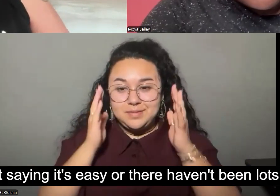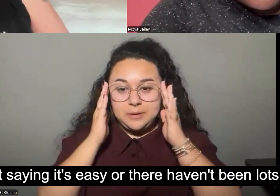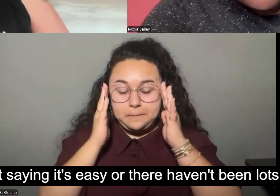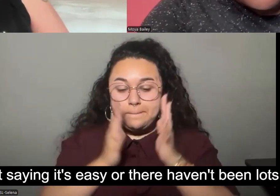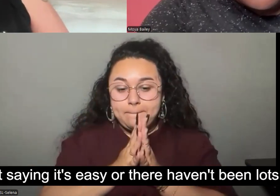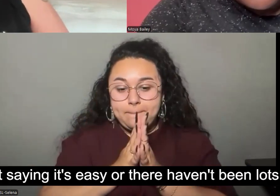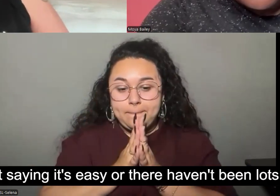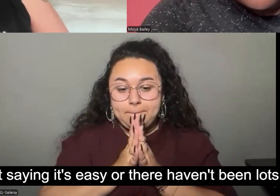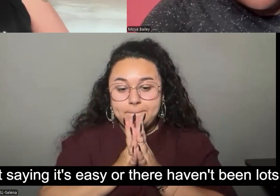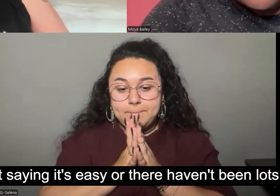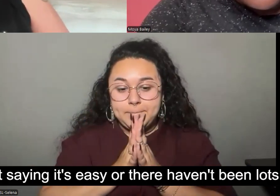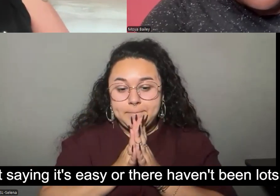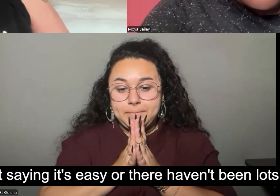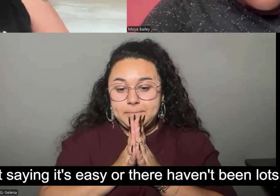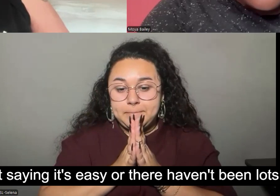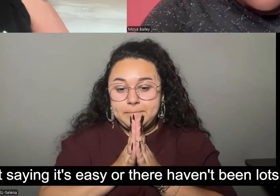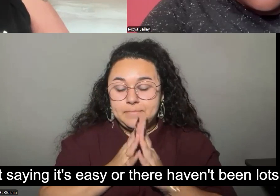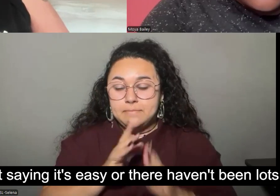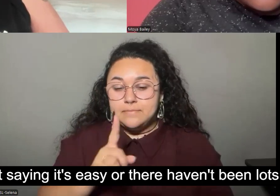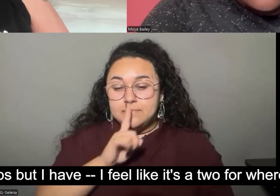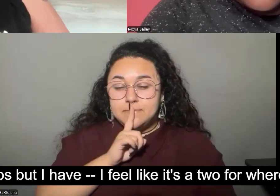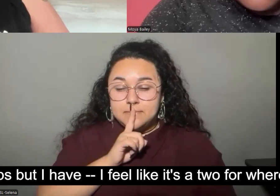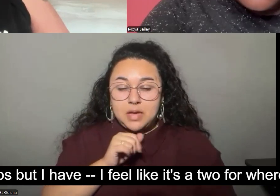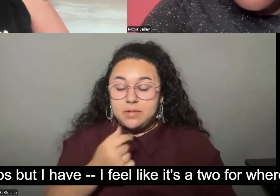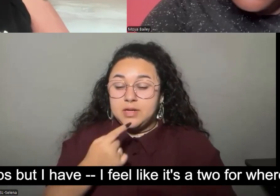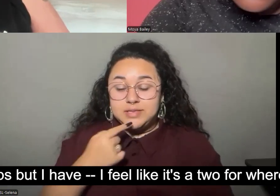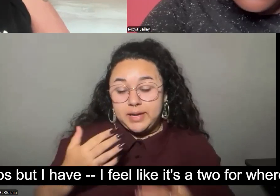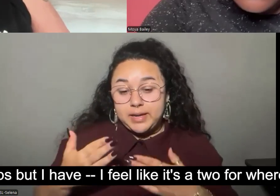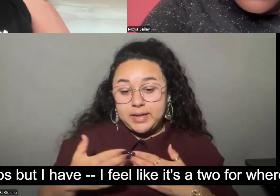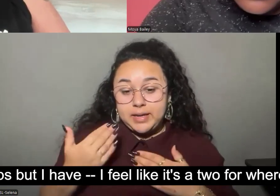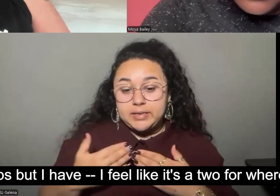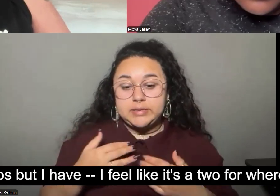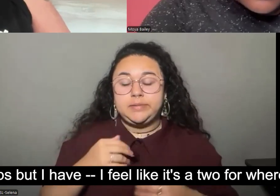I'm not saying it's easy or that there haven't been lots of bumps, but I have,